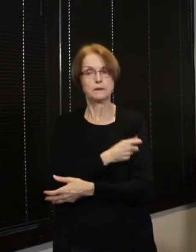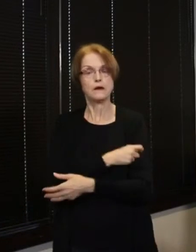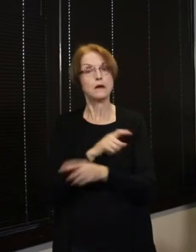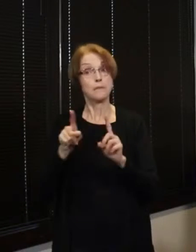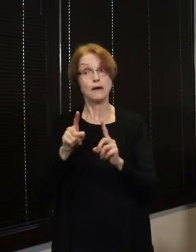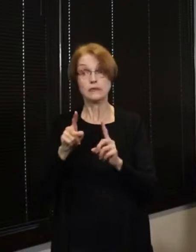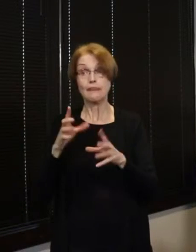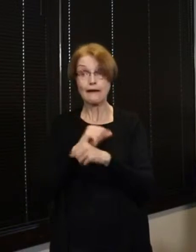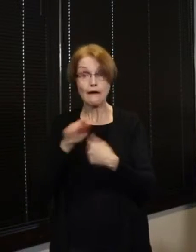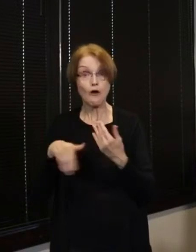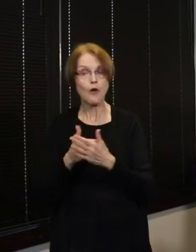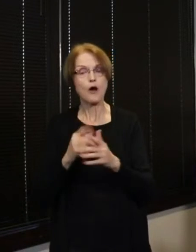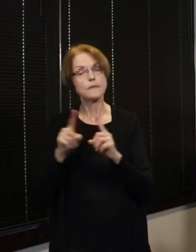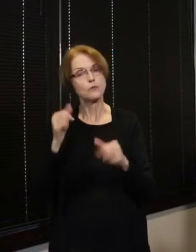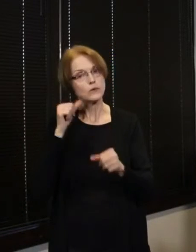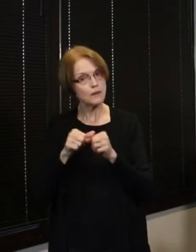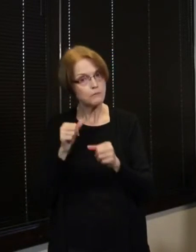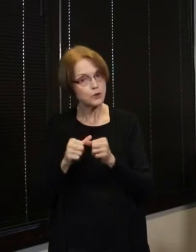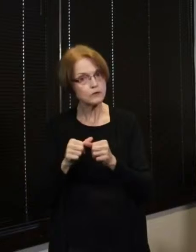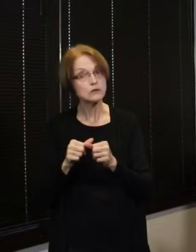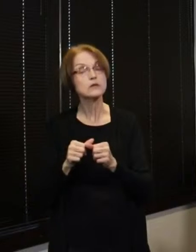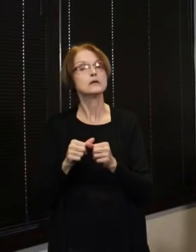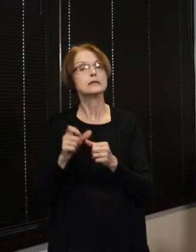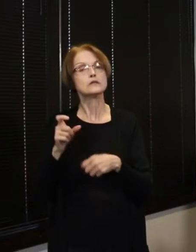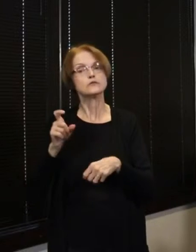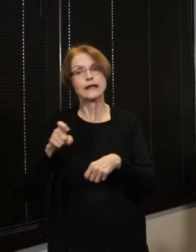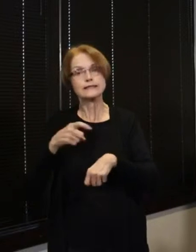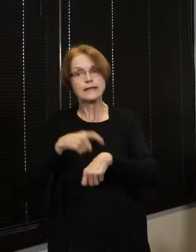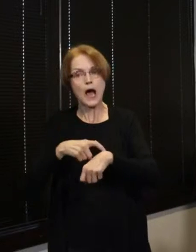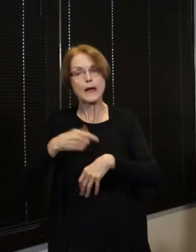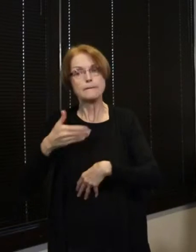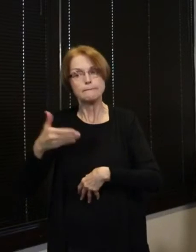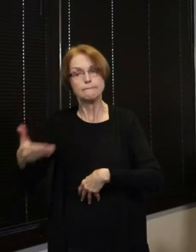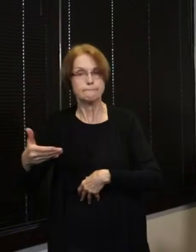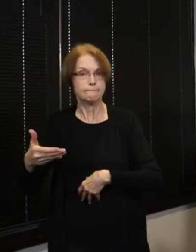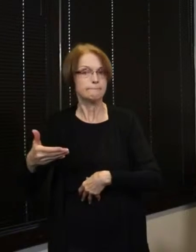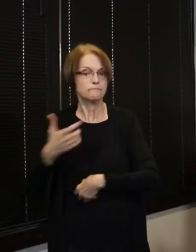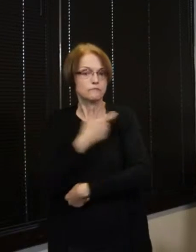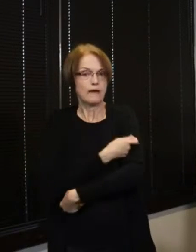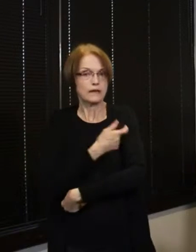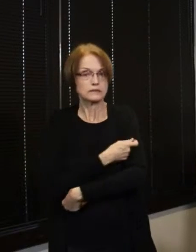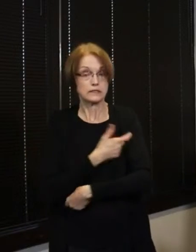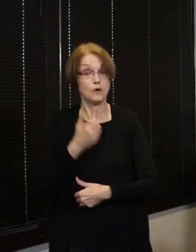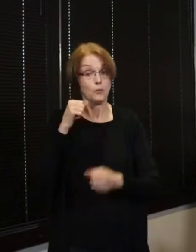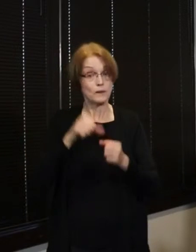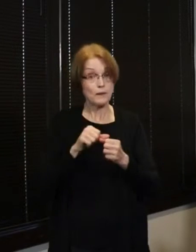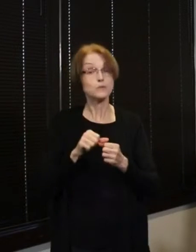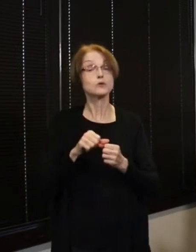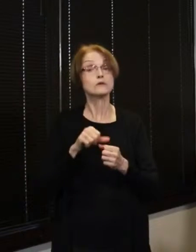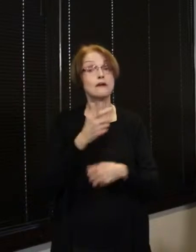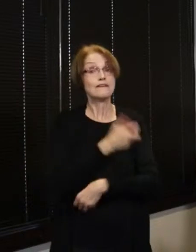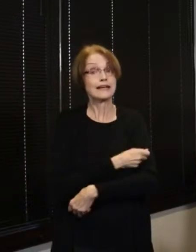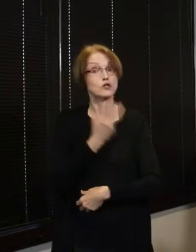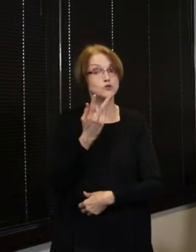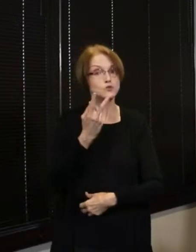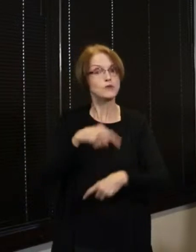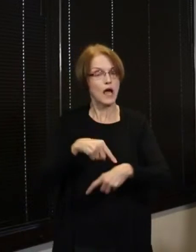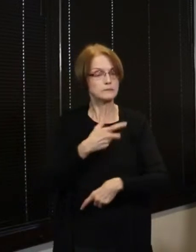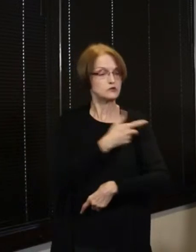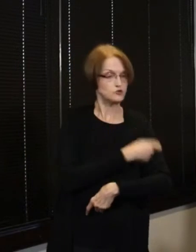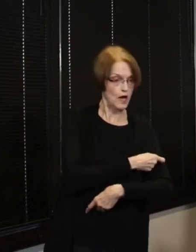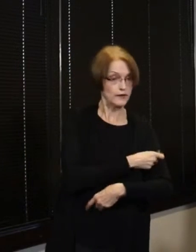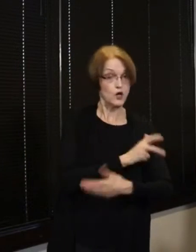it's a 2-shot series separated by multiple weeks. So what that means is it's going to take a while before we